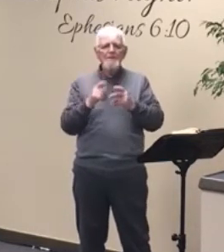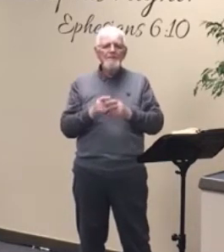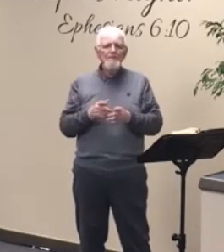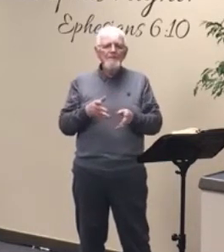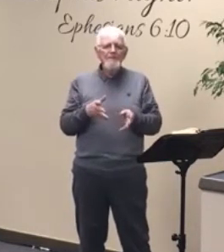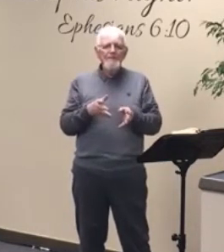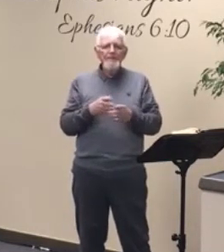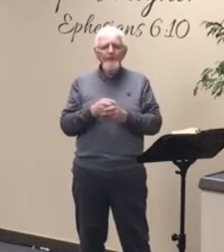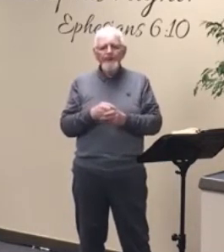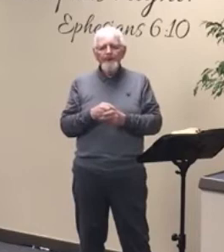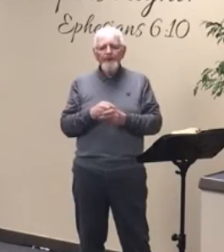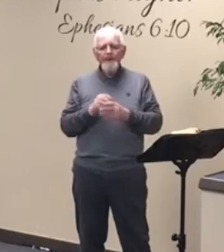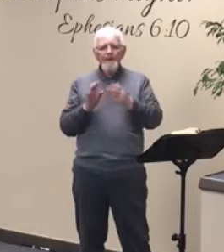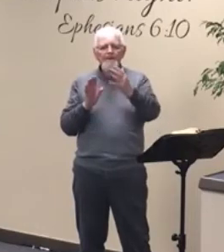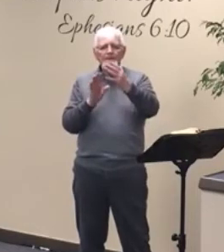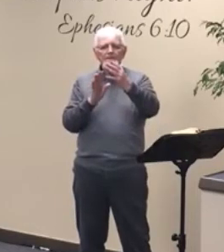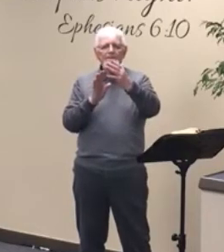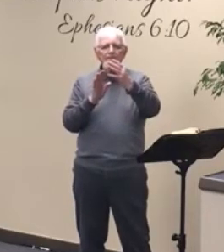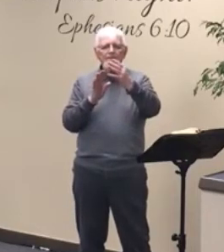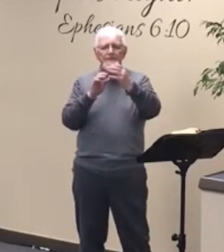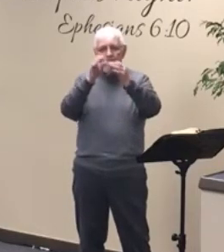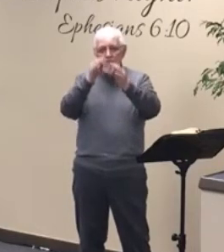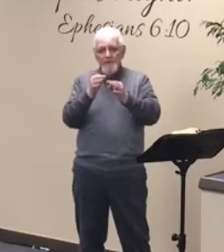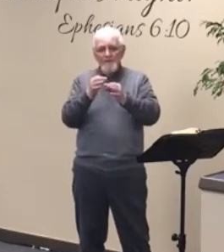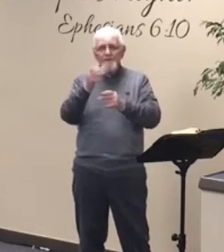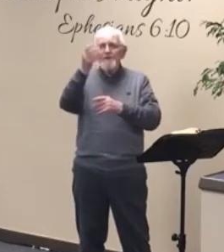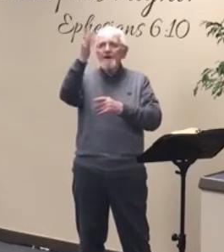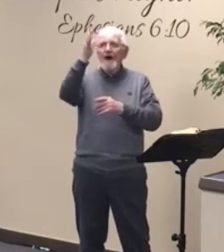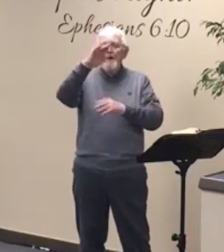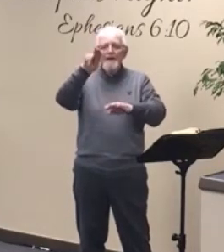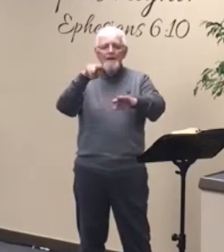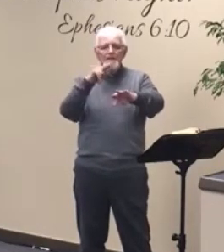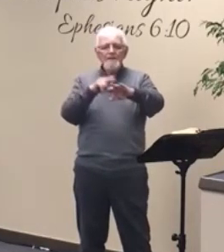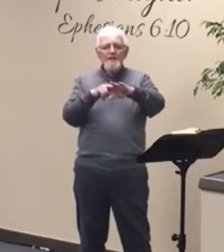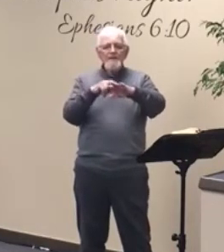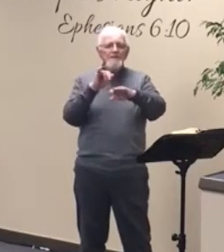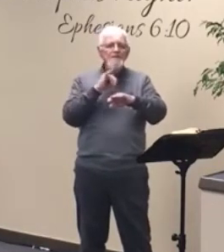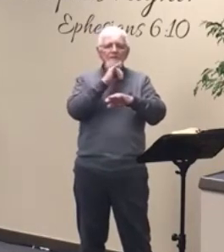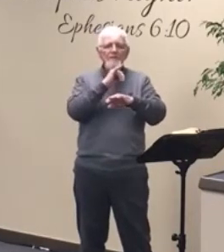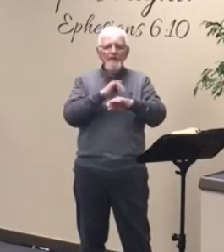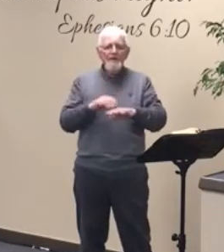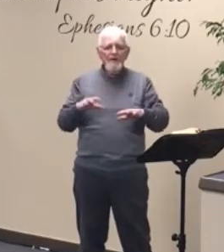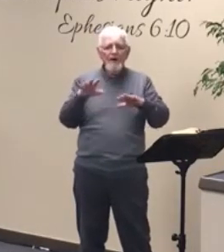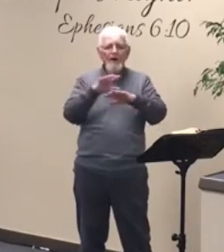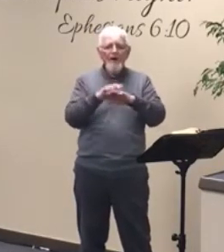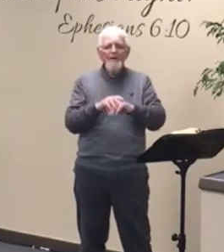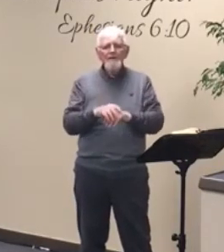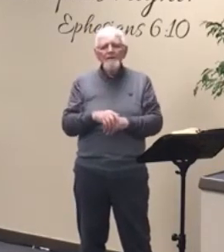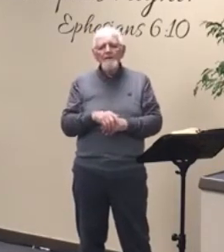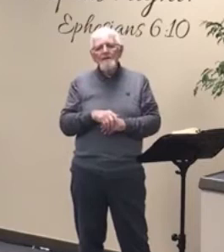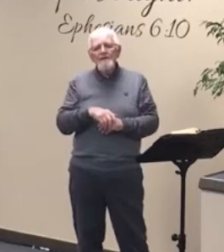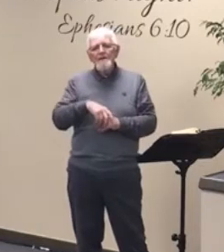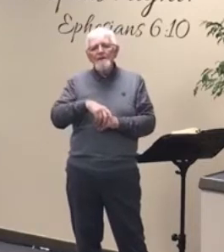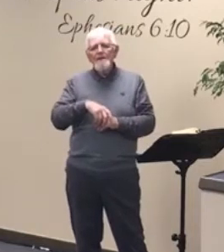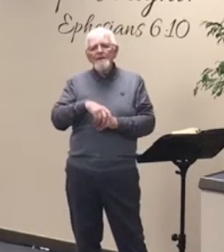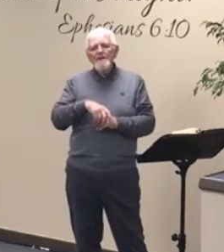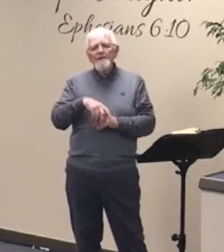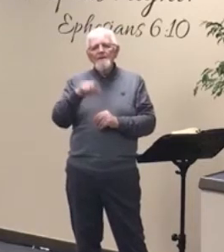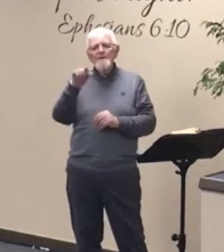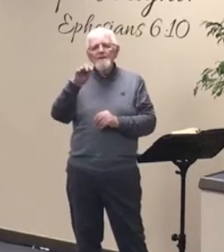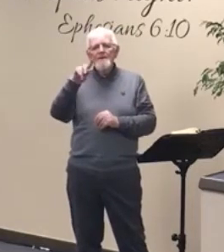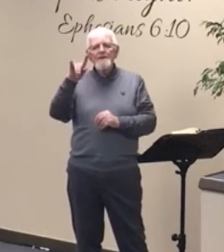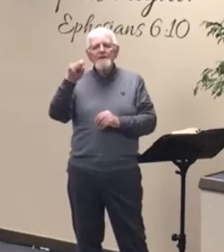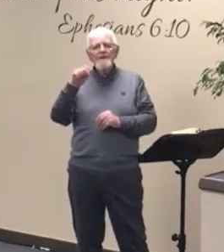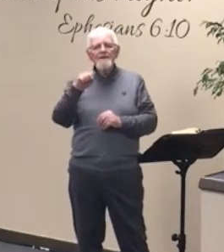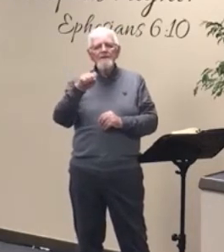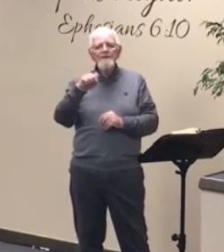It's like you at the judgment. It's like God and the nation of Israel and all the Egyptians and the Gentiles hear the commotion from outside the rooms of heaven,